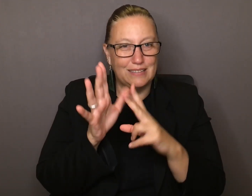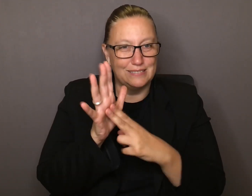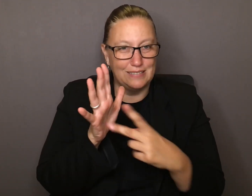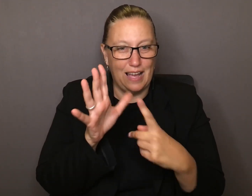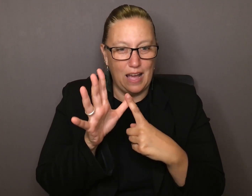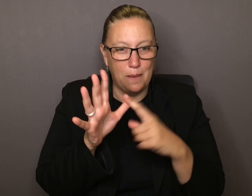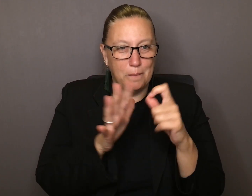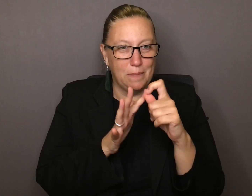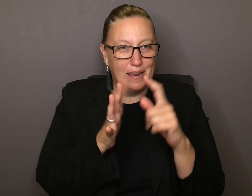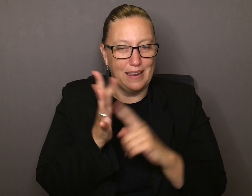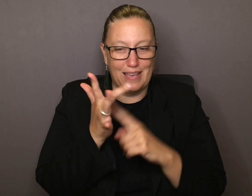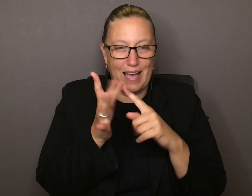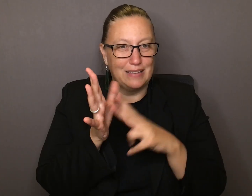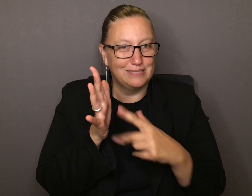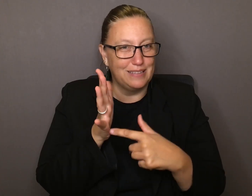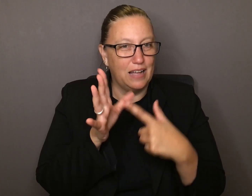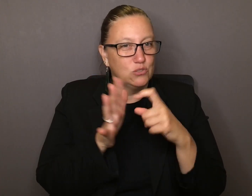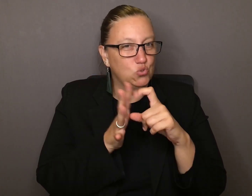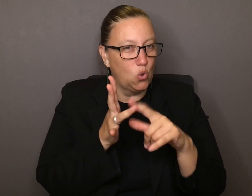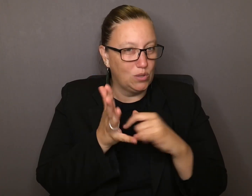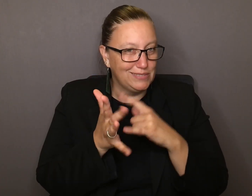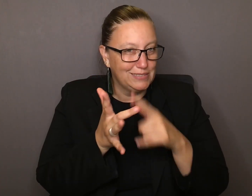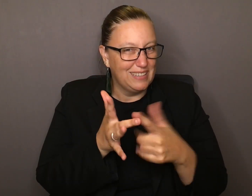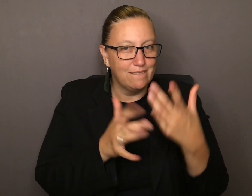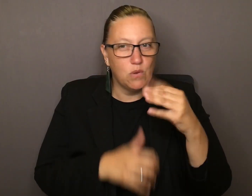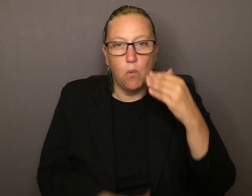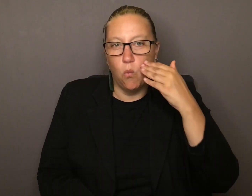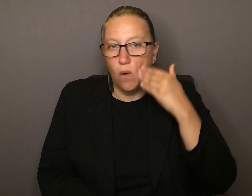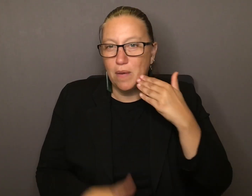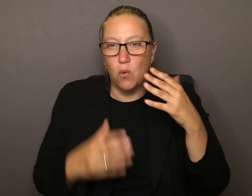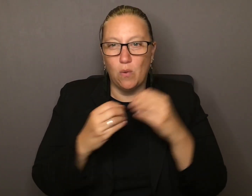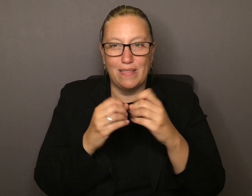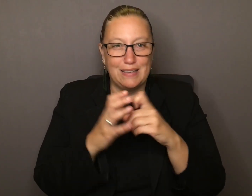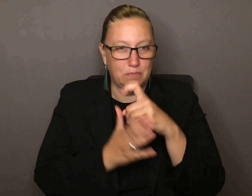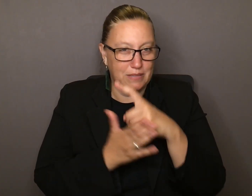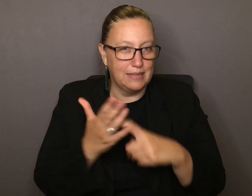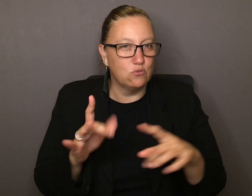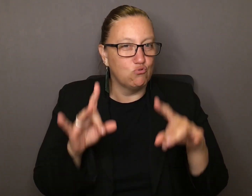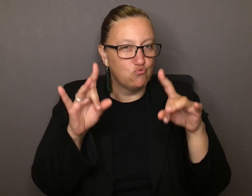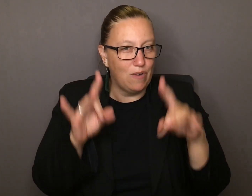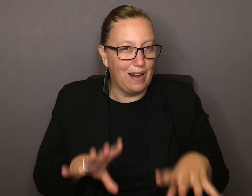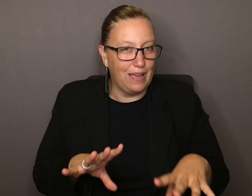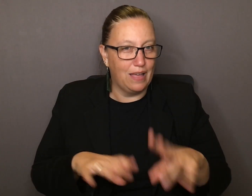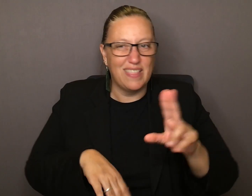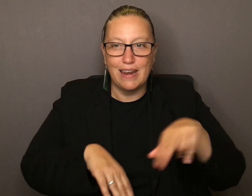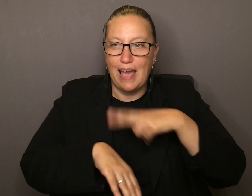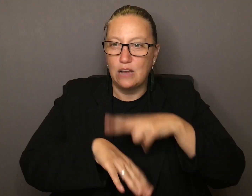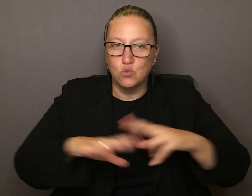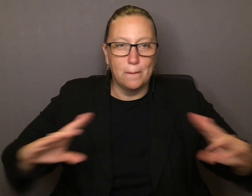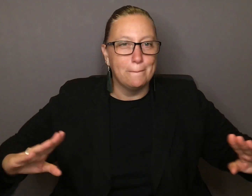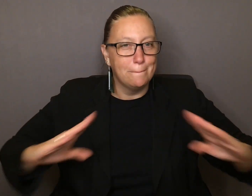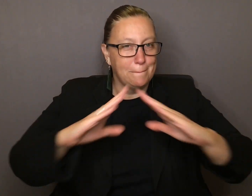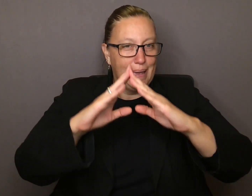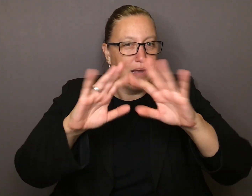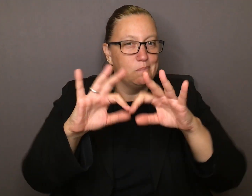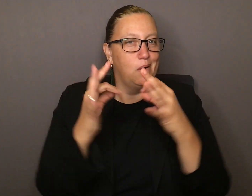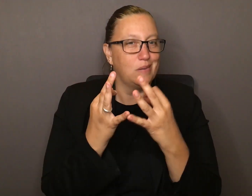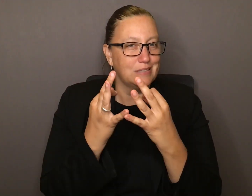from Women with Disabilities Australia, the national peak body for women and girls with disability. Diana,